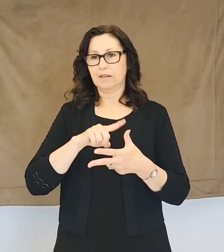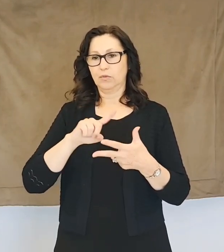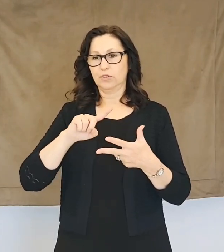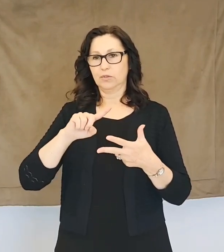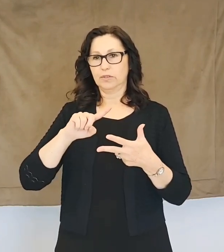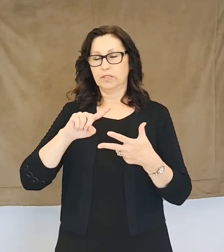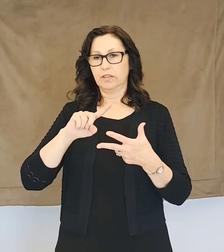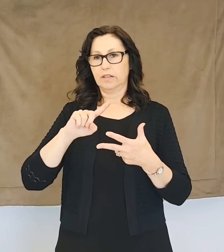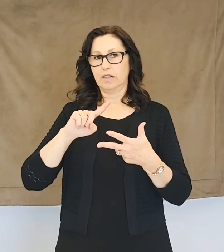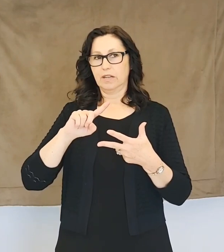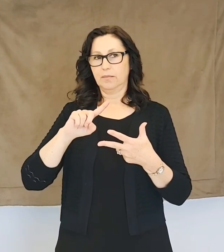then we're doing